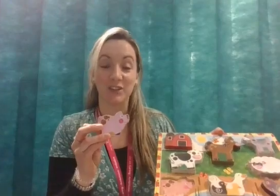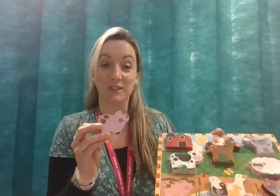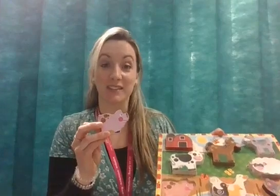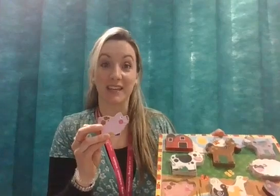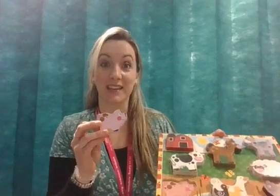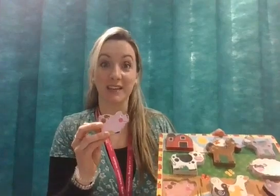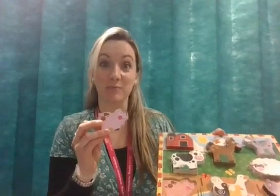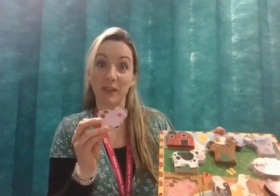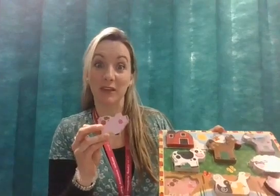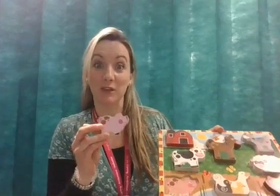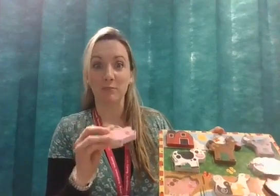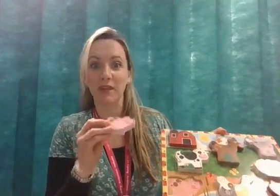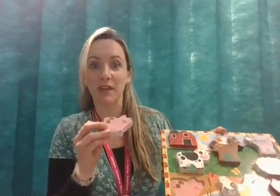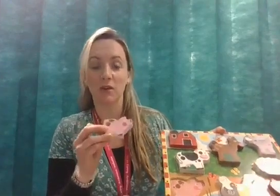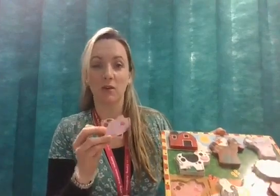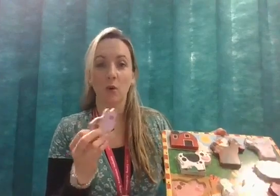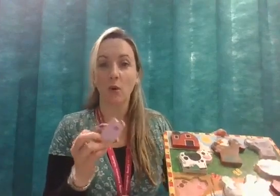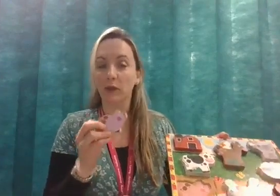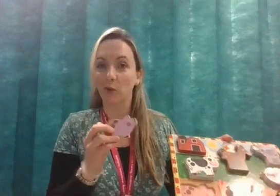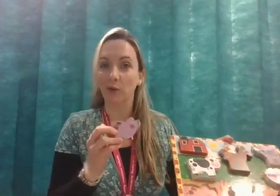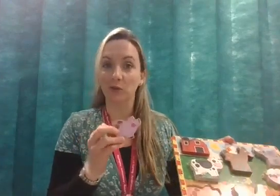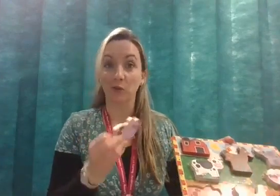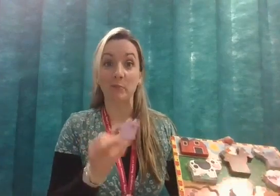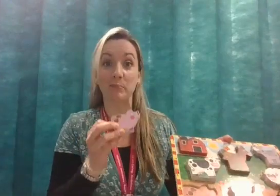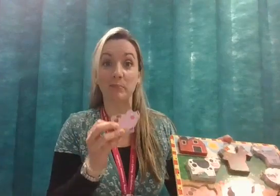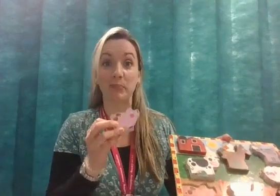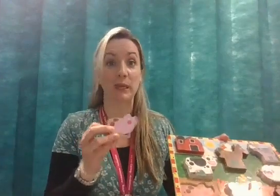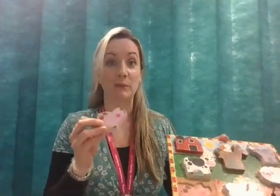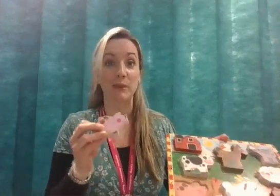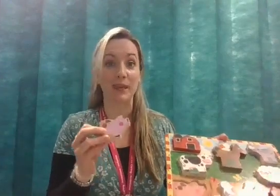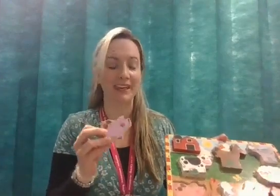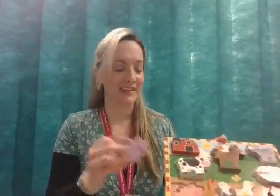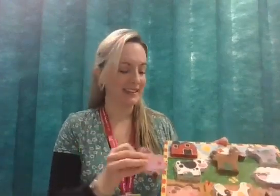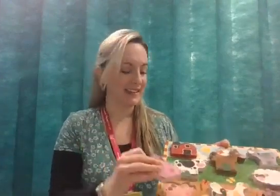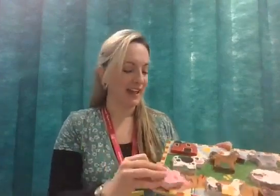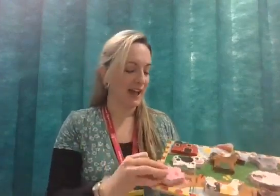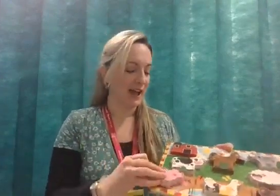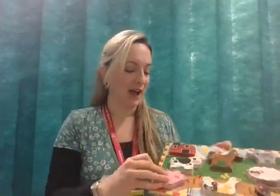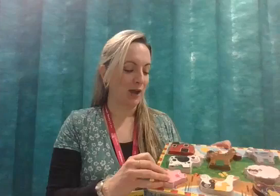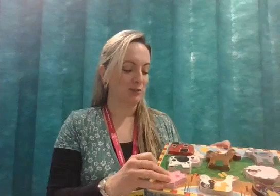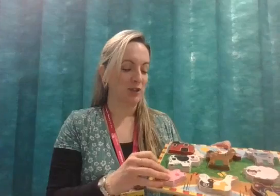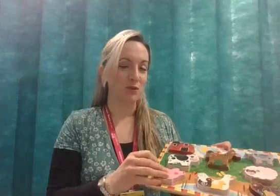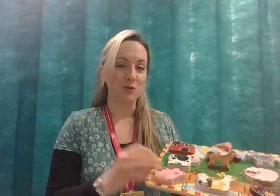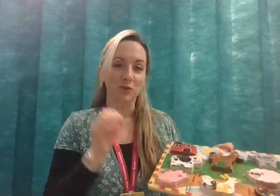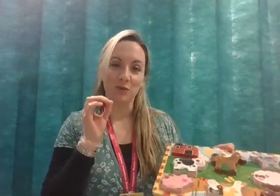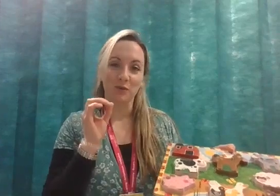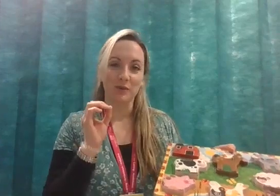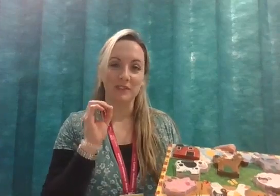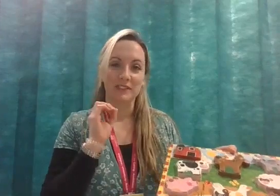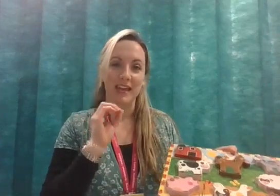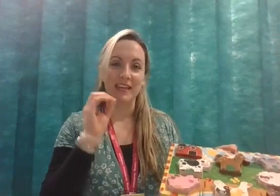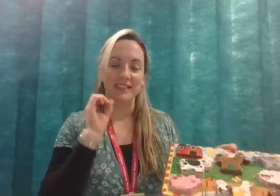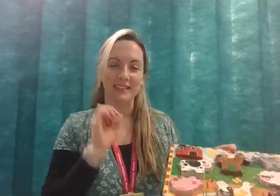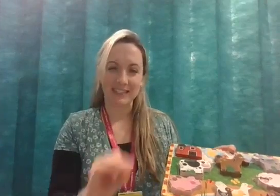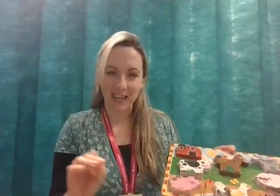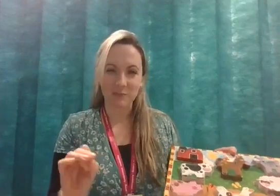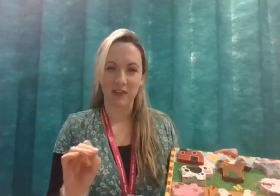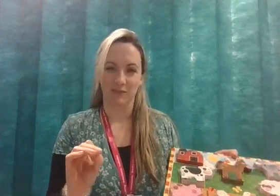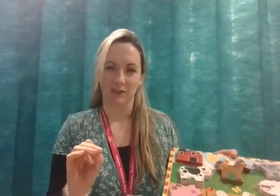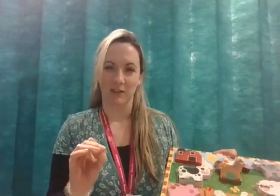say, yes, pig, pig, oink, oink, or pink pig. So you're staying at the same level